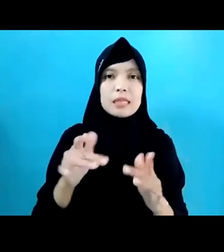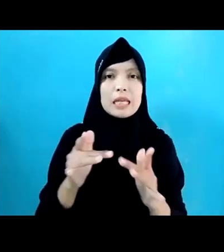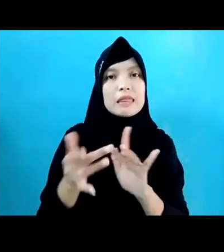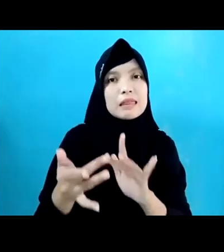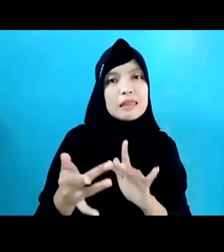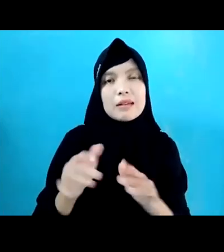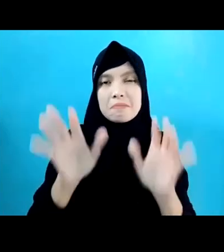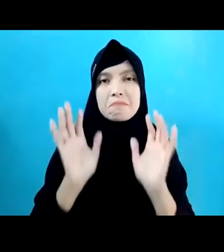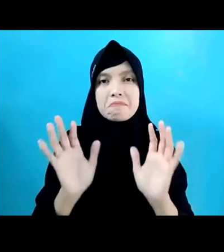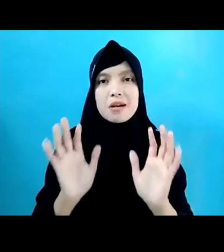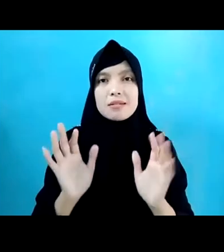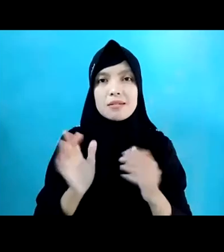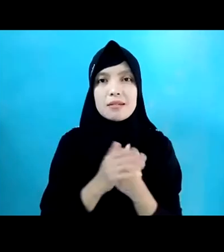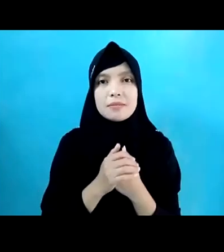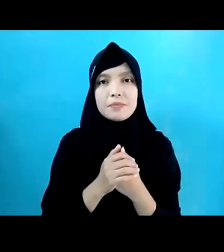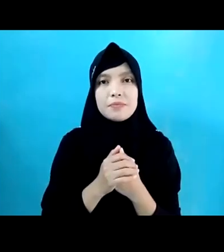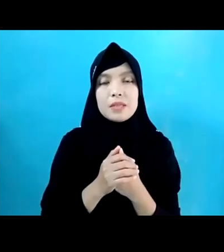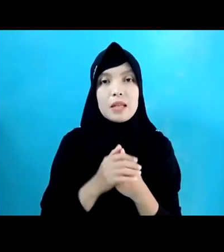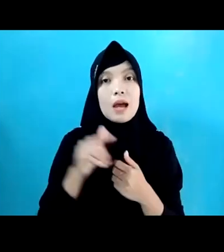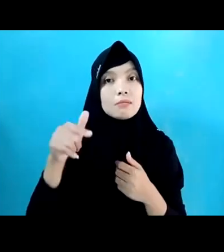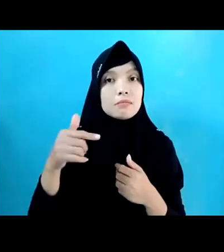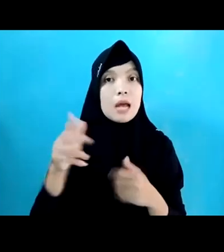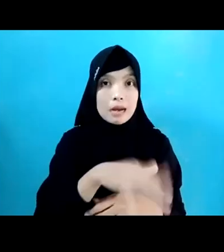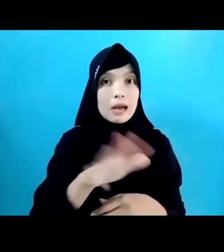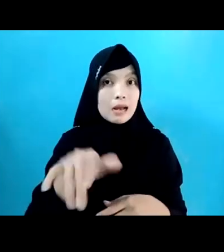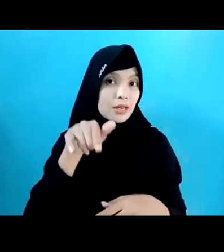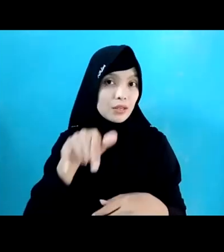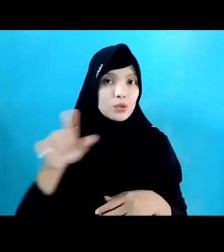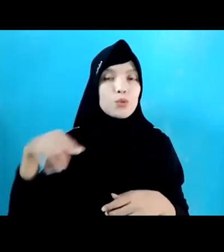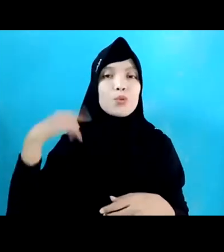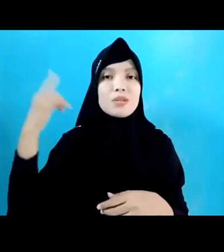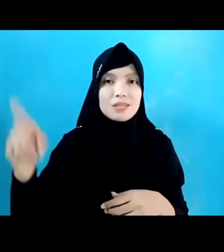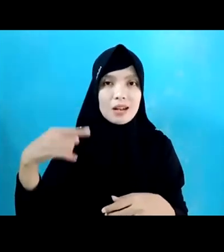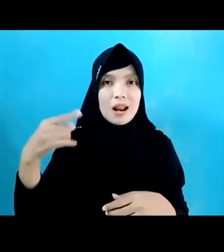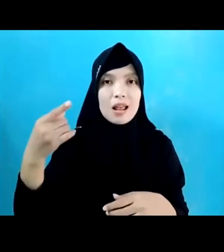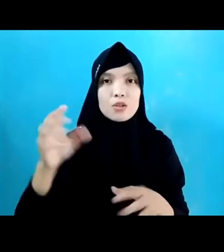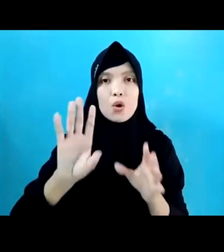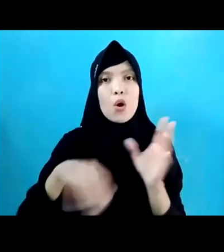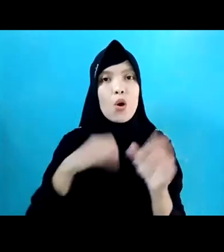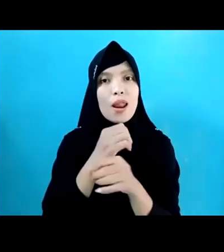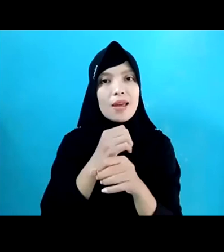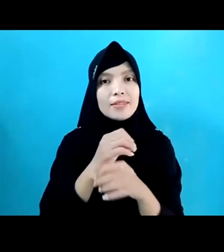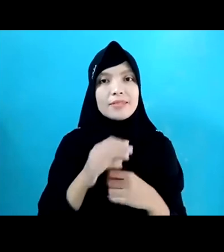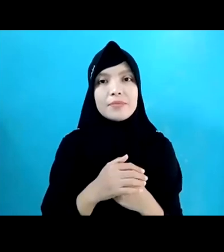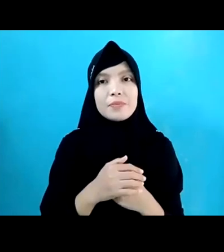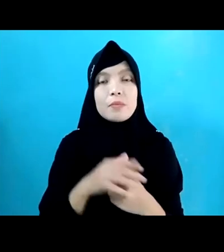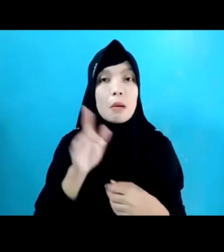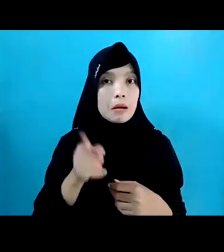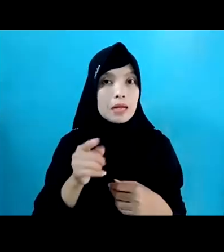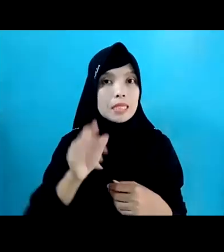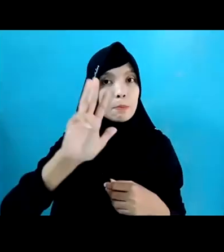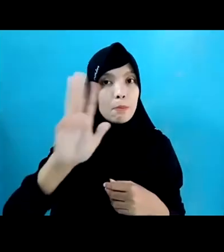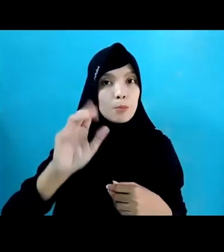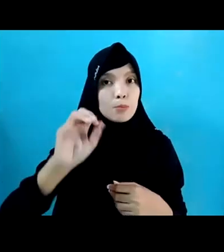Engaged Online And And In Fact 99% Of Australian Young People Aged 15 To